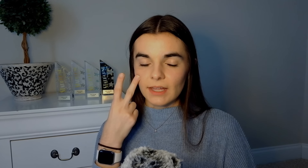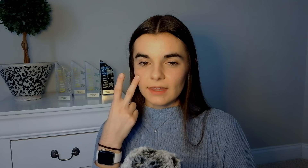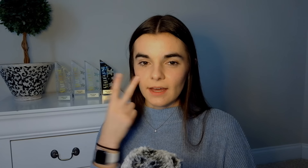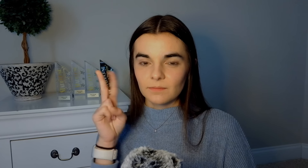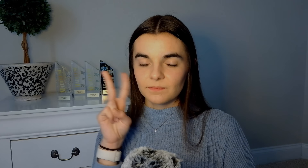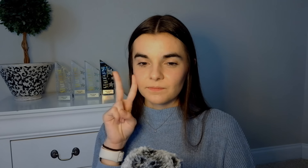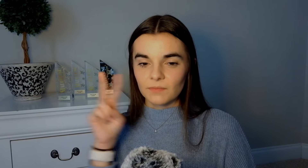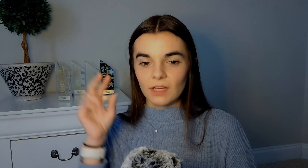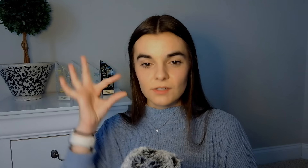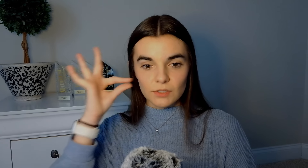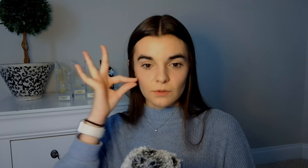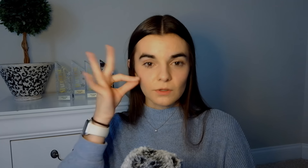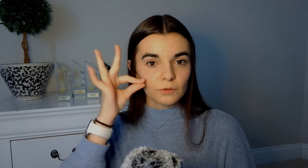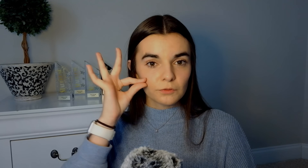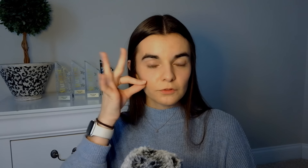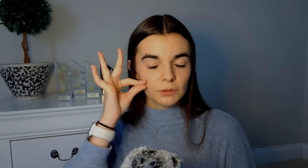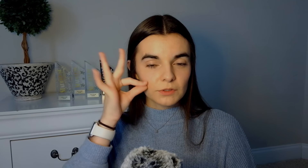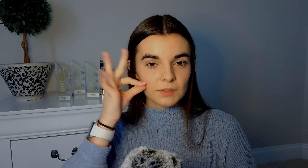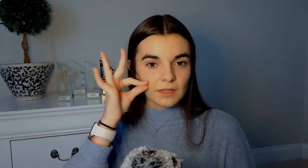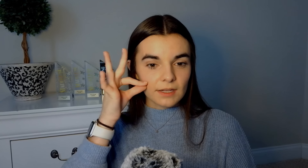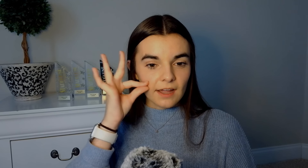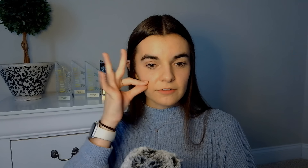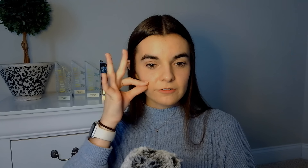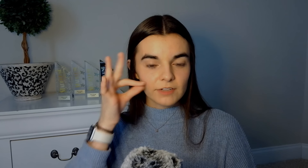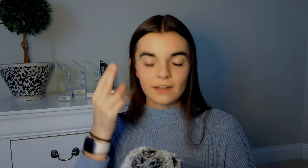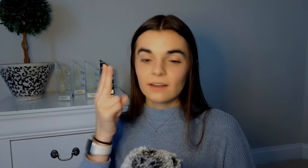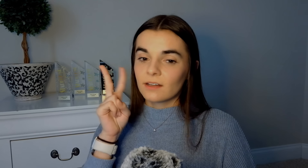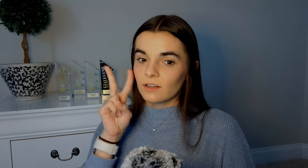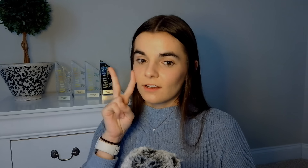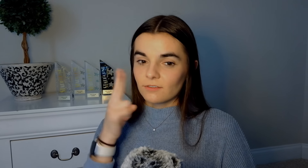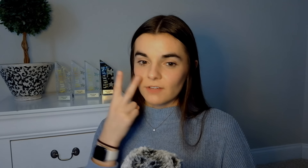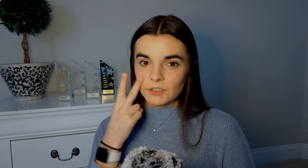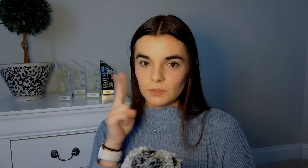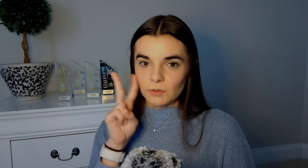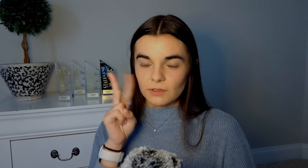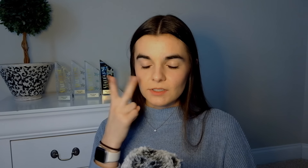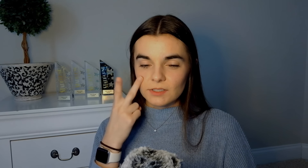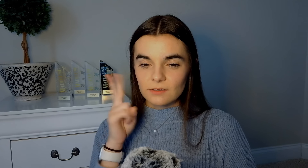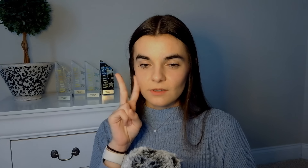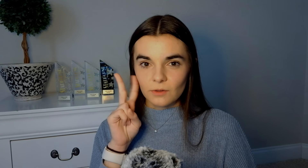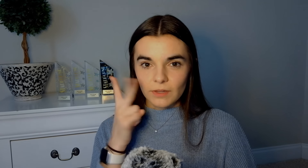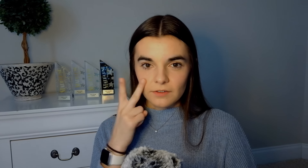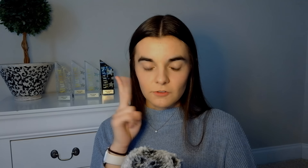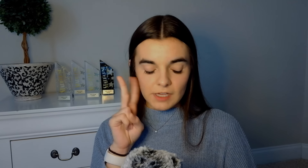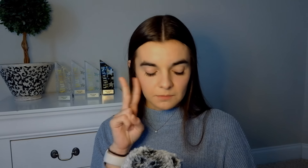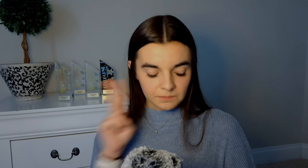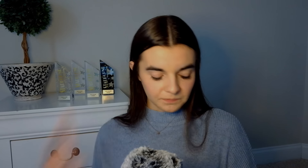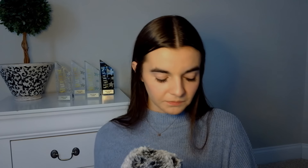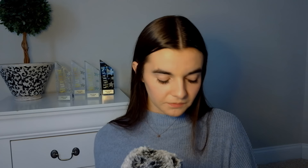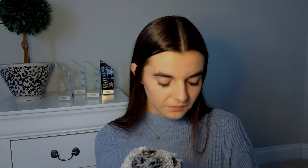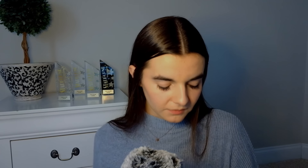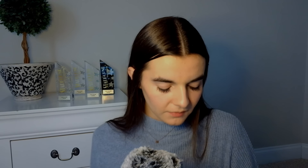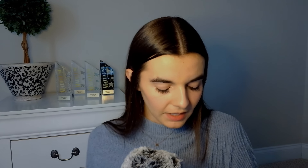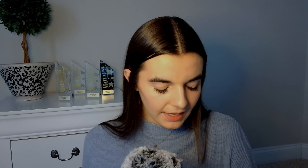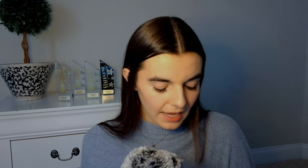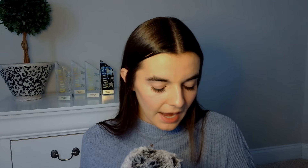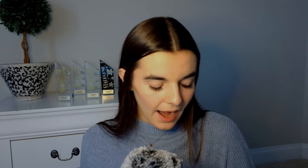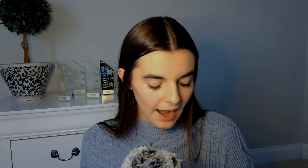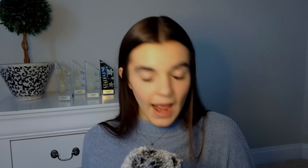that. So, fruits with an F, vegetables with a V.